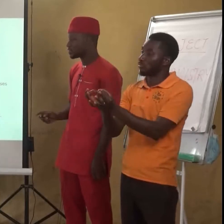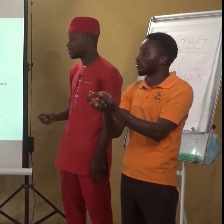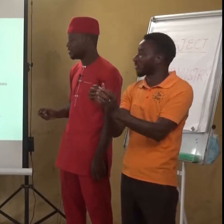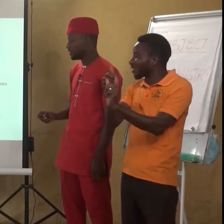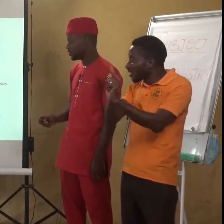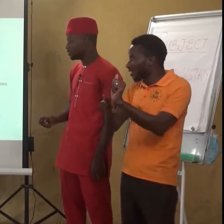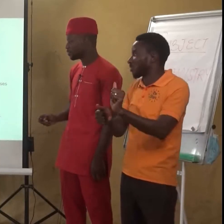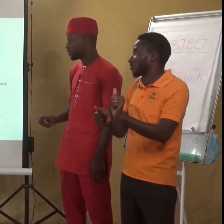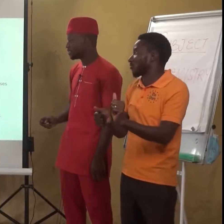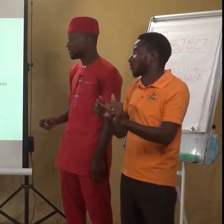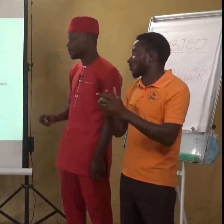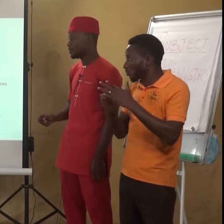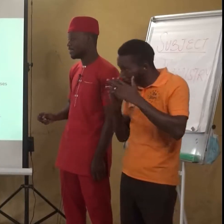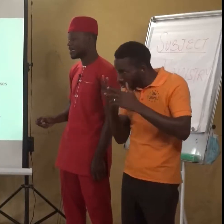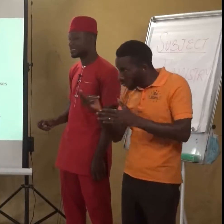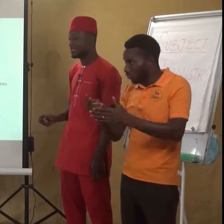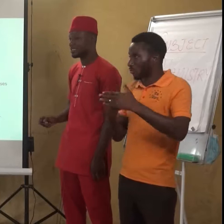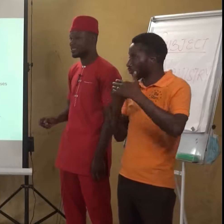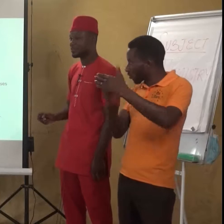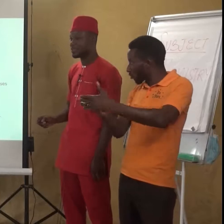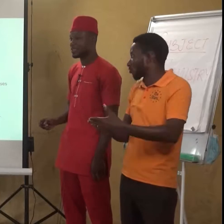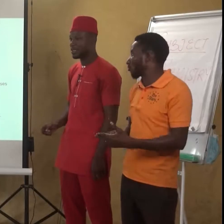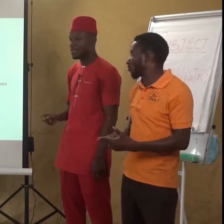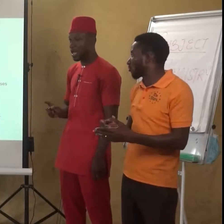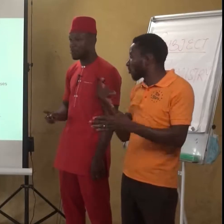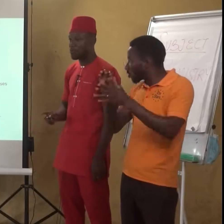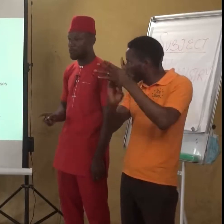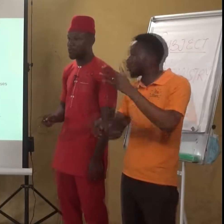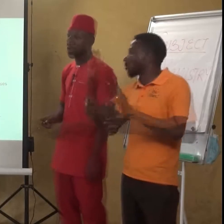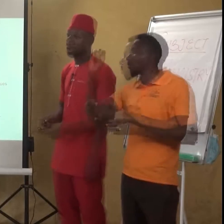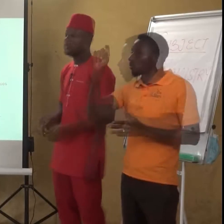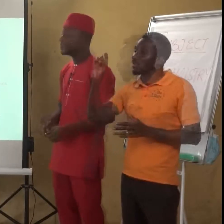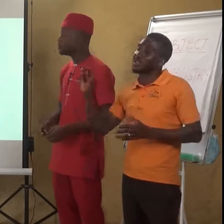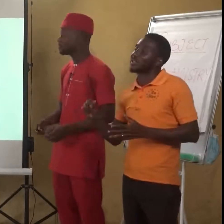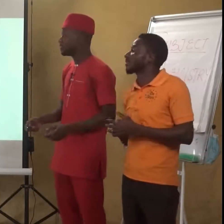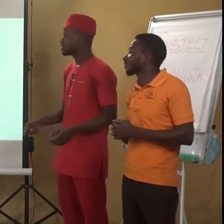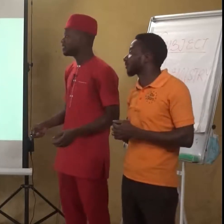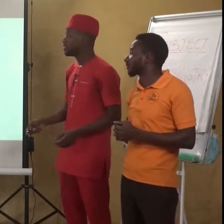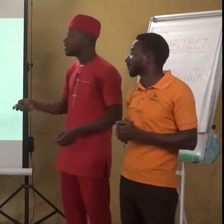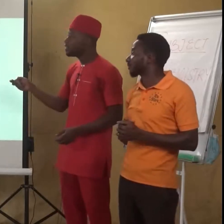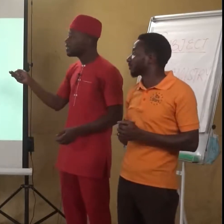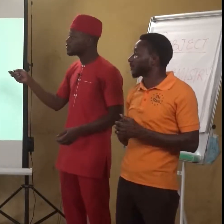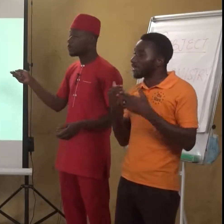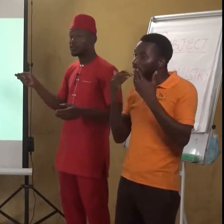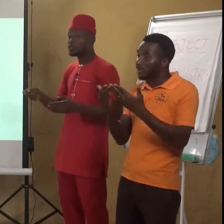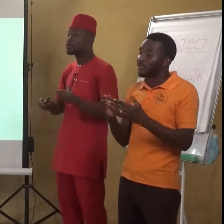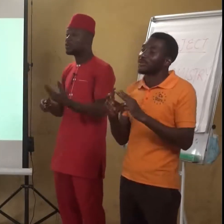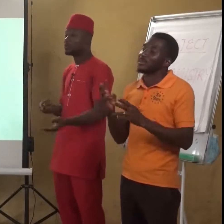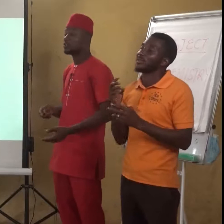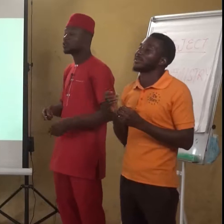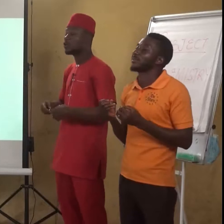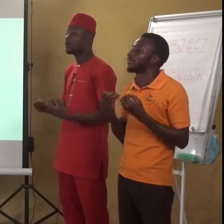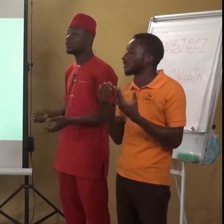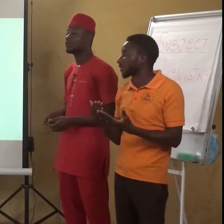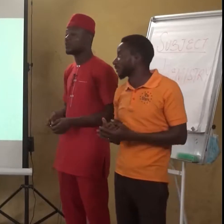to illustrate the reducing property of the gas listed in 3a above. Thank you very much for listening. In case you solve